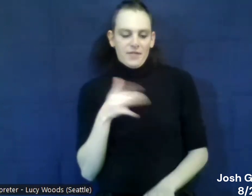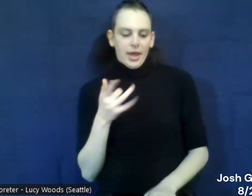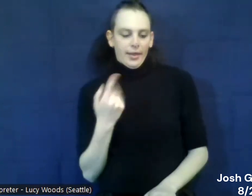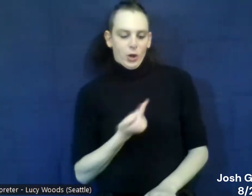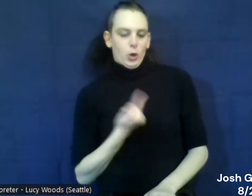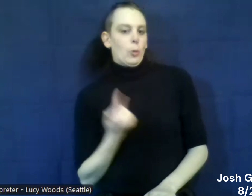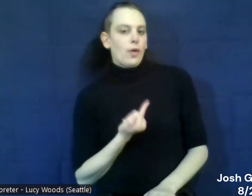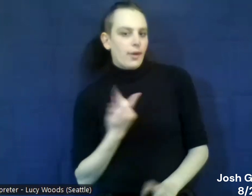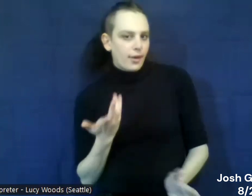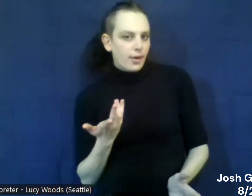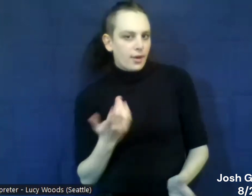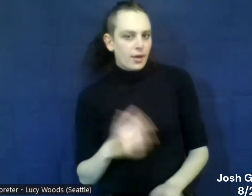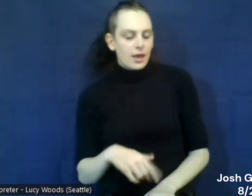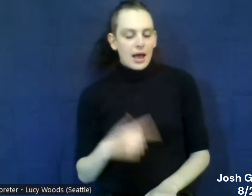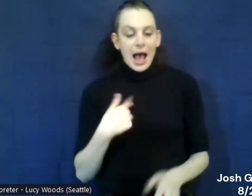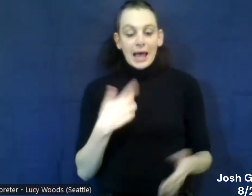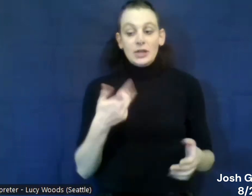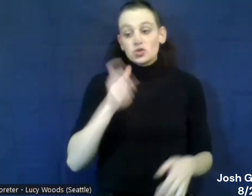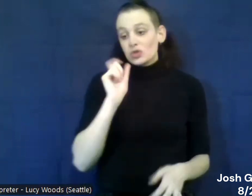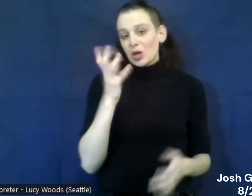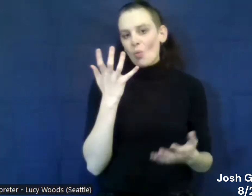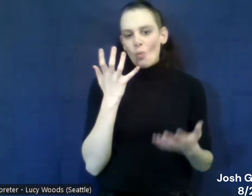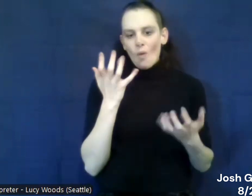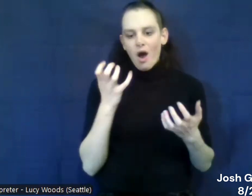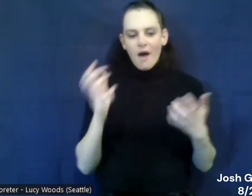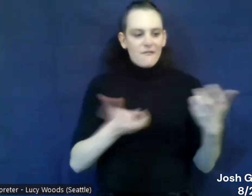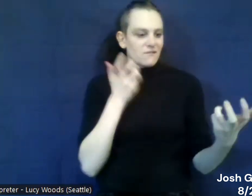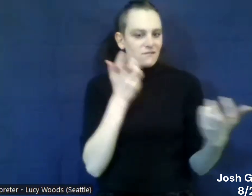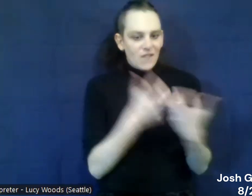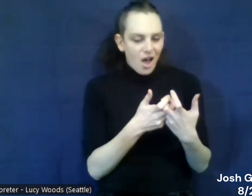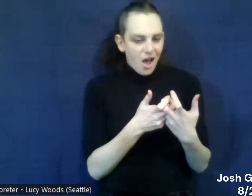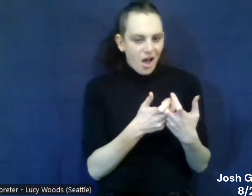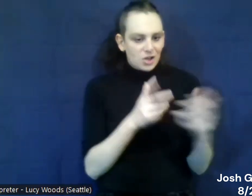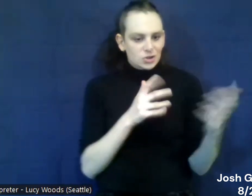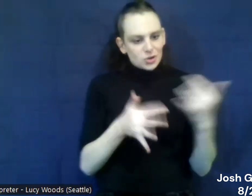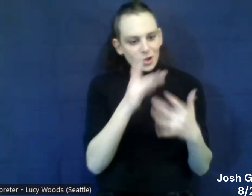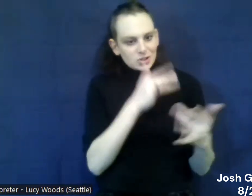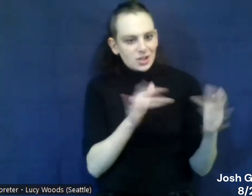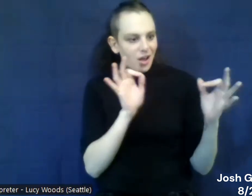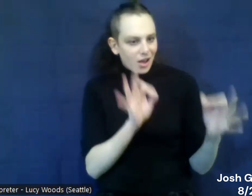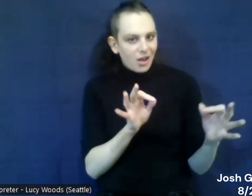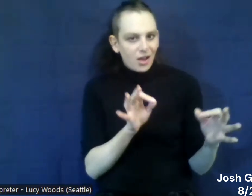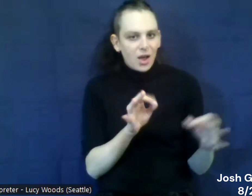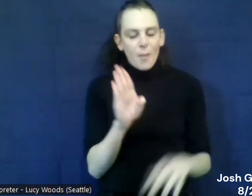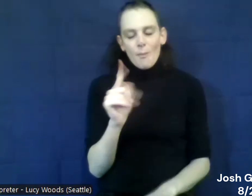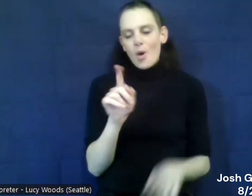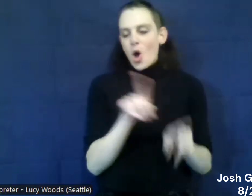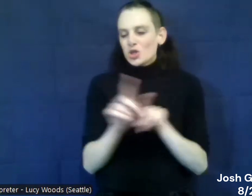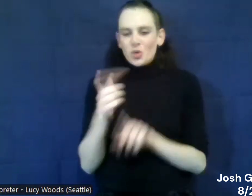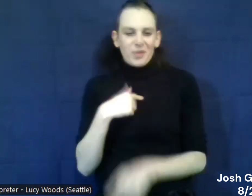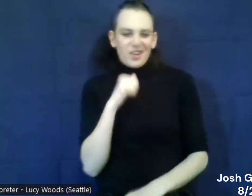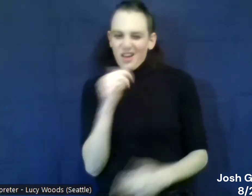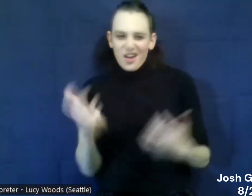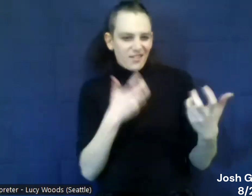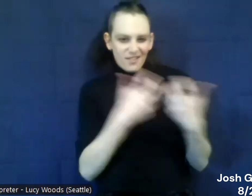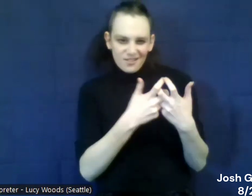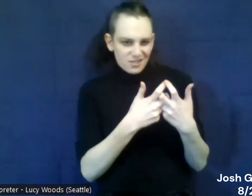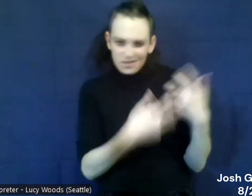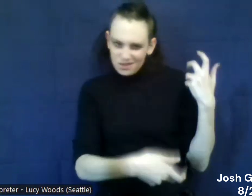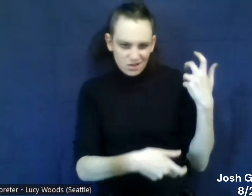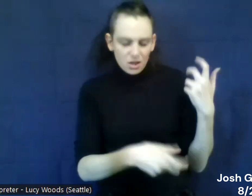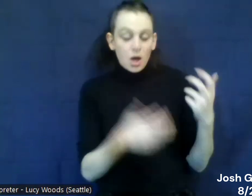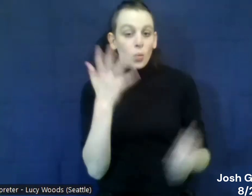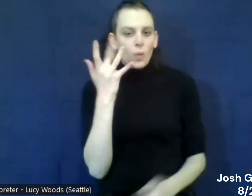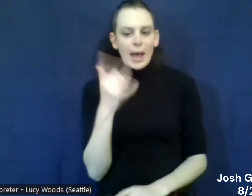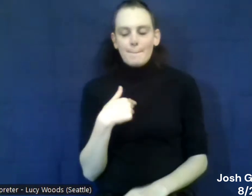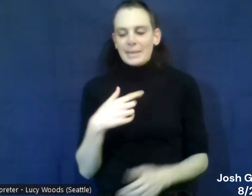I was drinking to fit in, but I was sort of also not fitting in because I was the one drinking too much at the same time. So